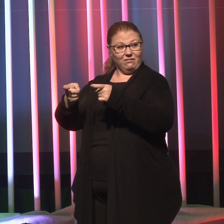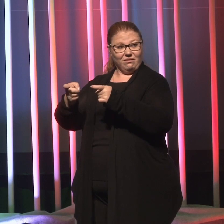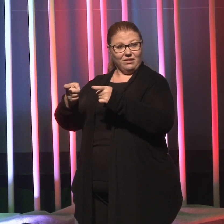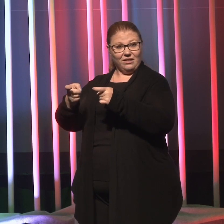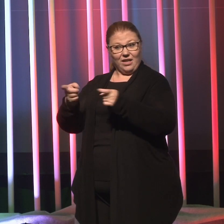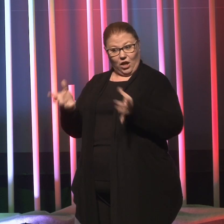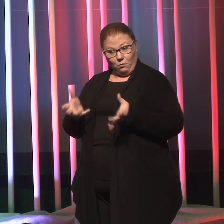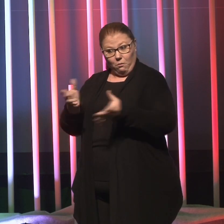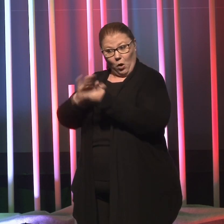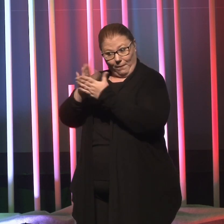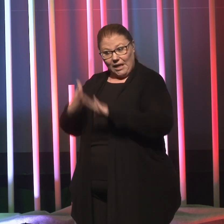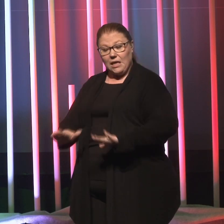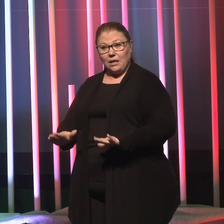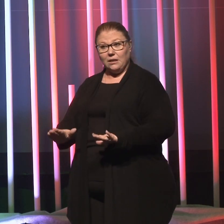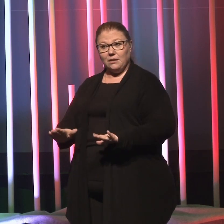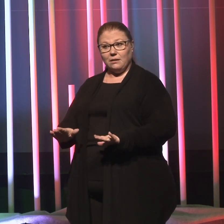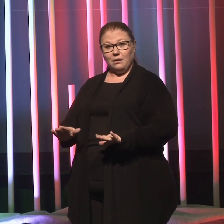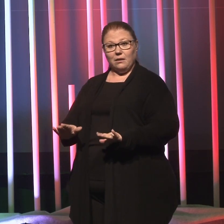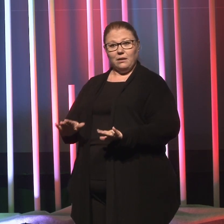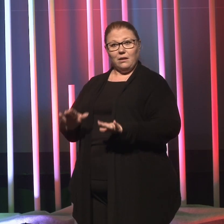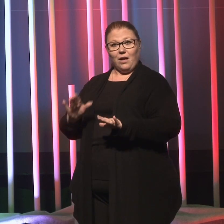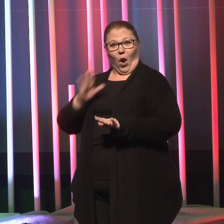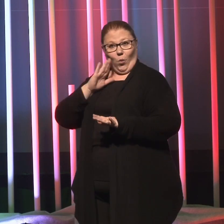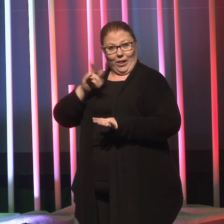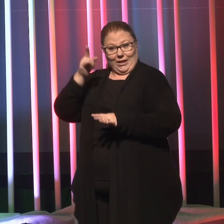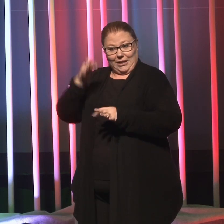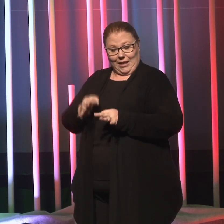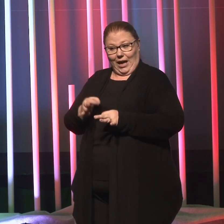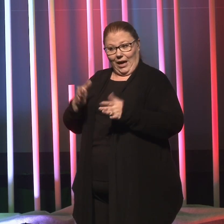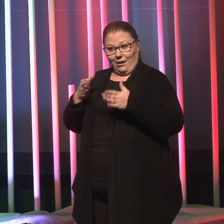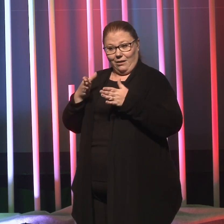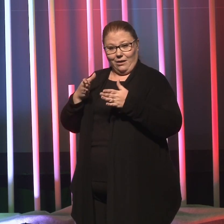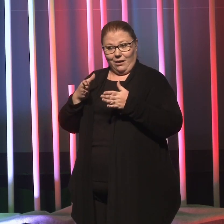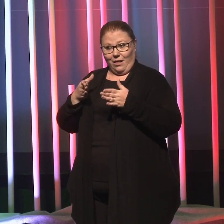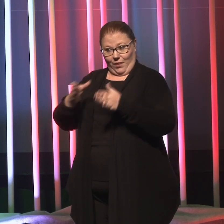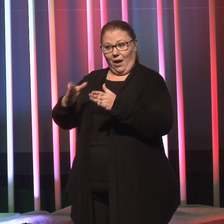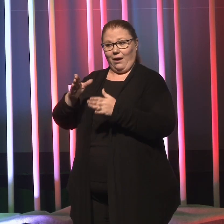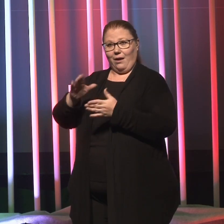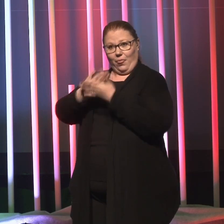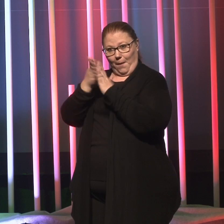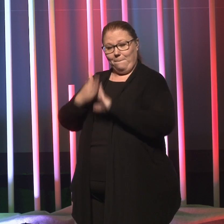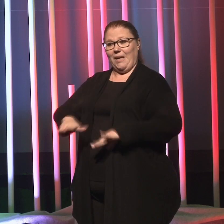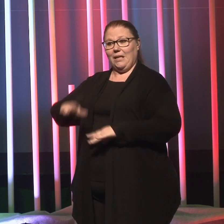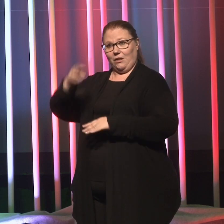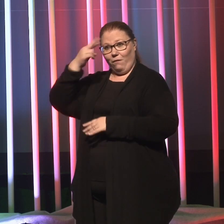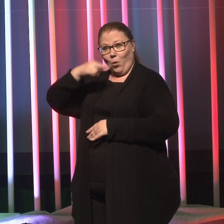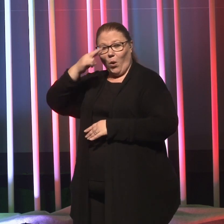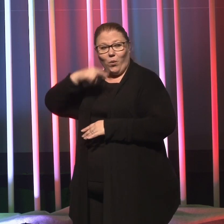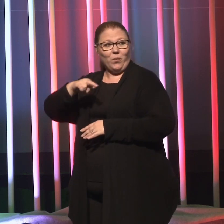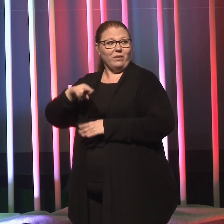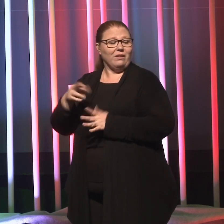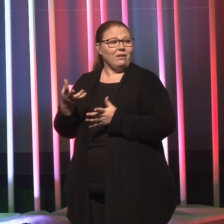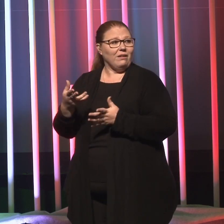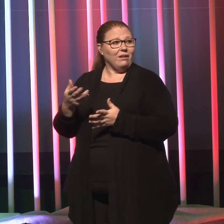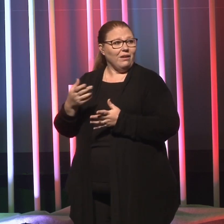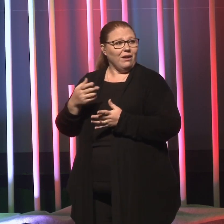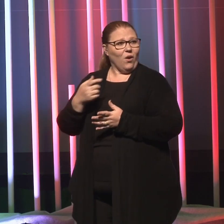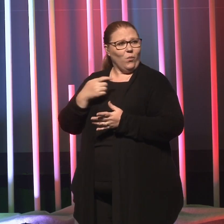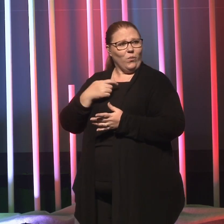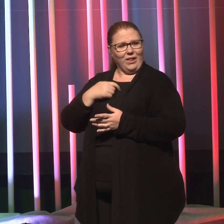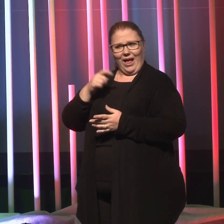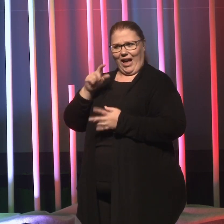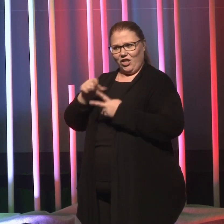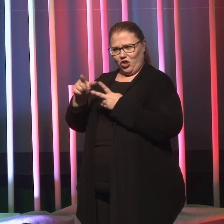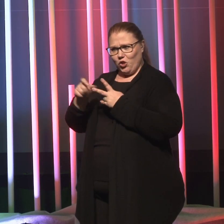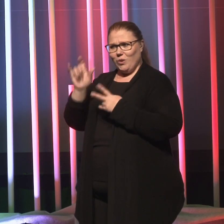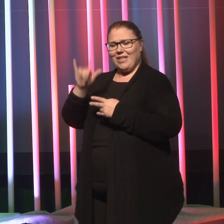to promote peace? Right? I can get that. Will I choose the peace of Rome, the Pax Romana? Right? Will I choose that every day?